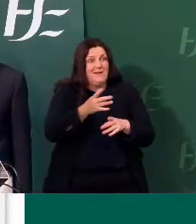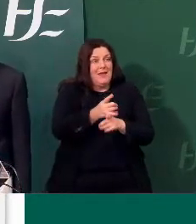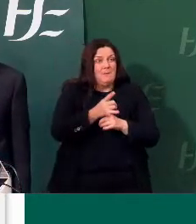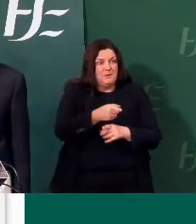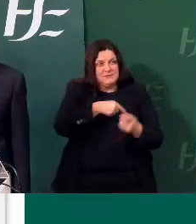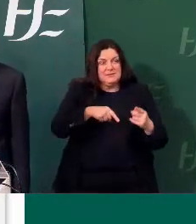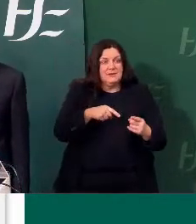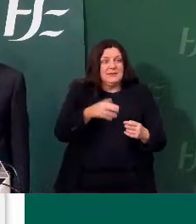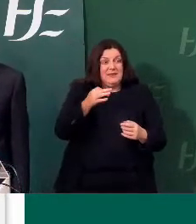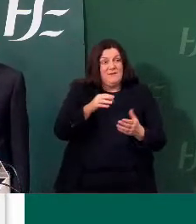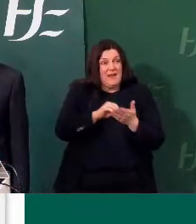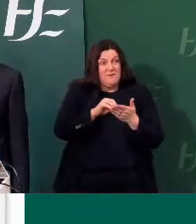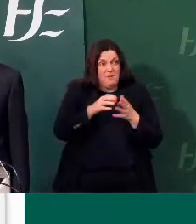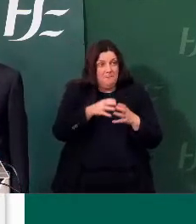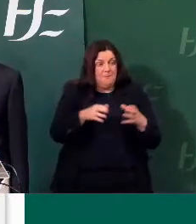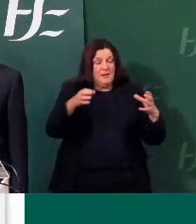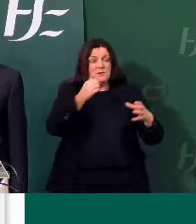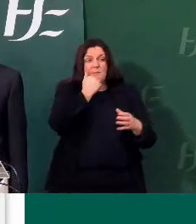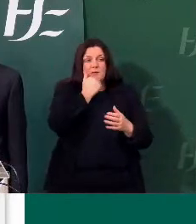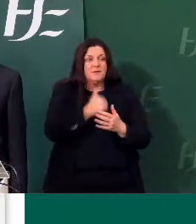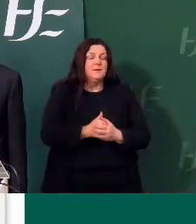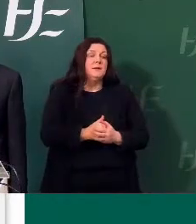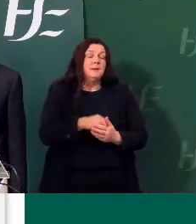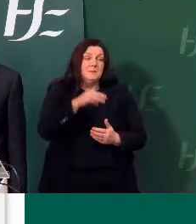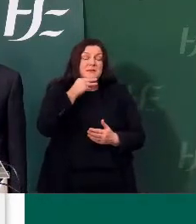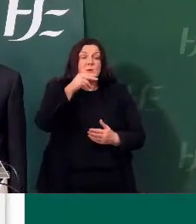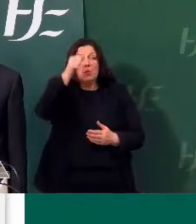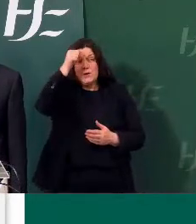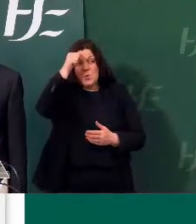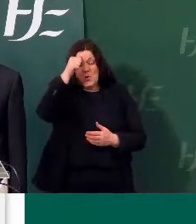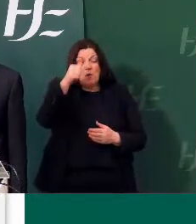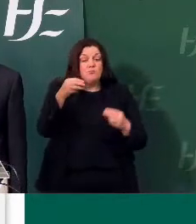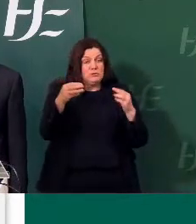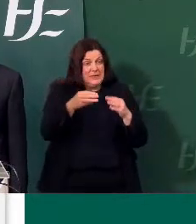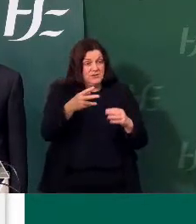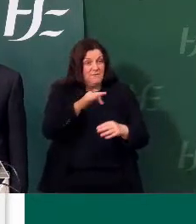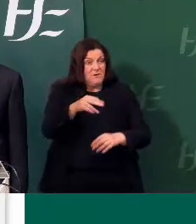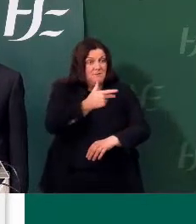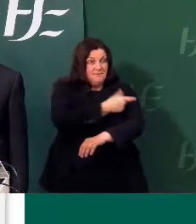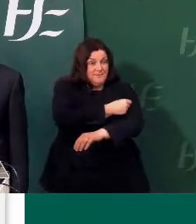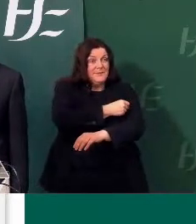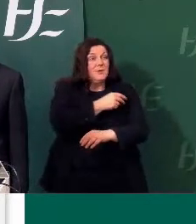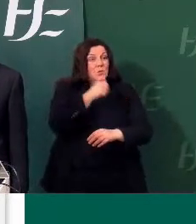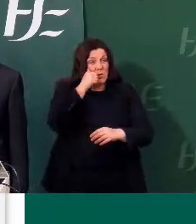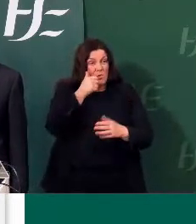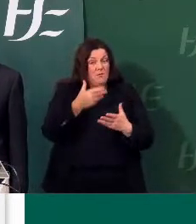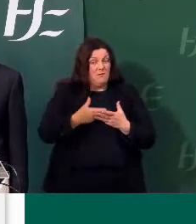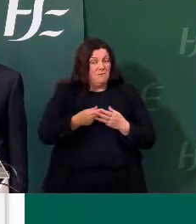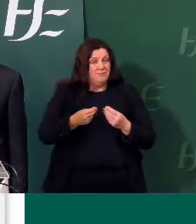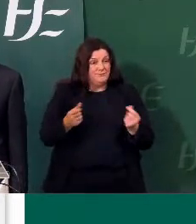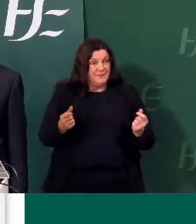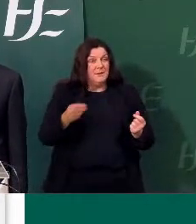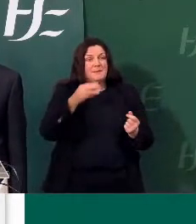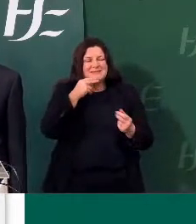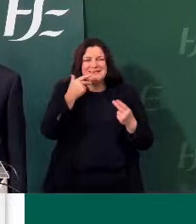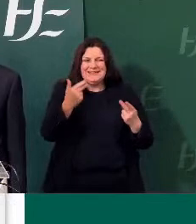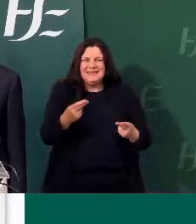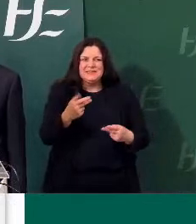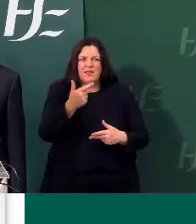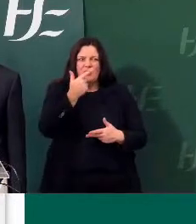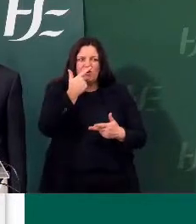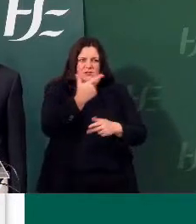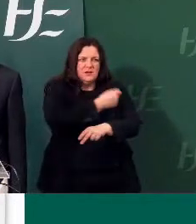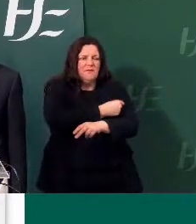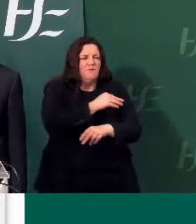with Omicron. Waning immunity necessary. We know that there is waning immunity with the vaccine. That necessitates a booster campaign for those